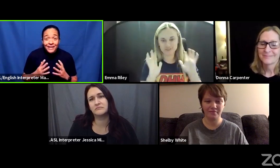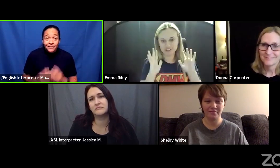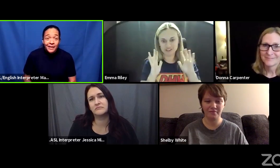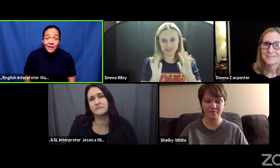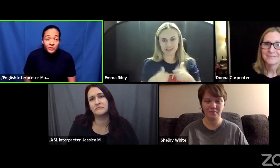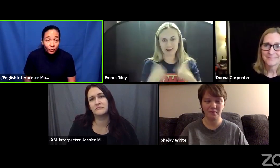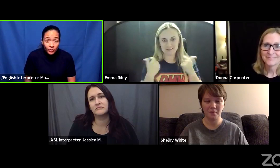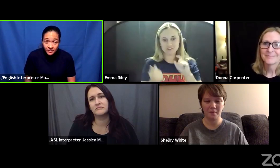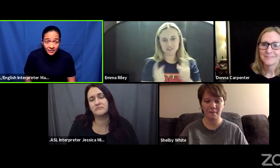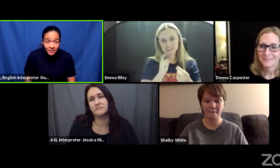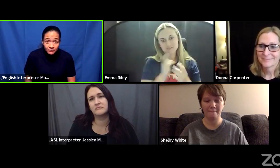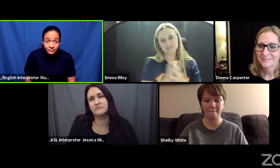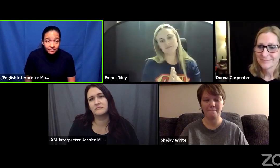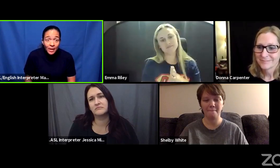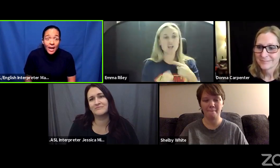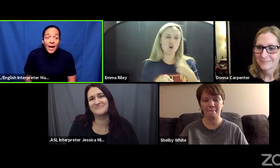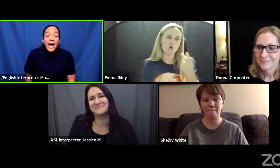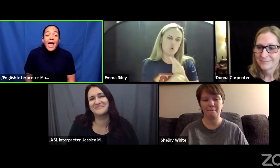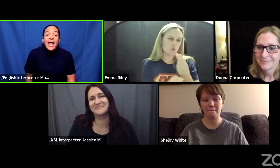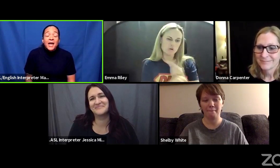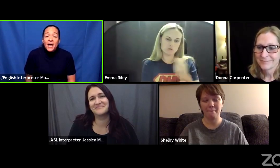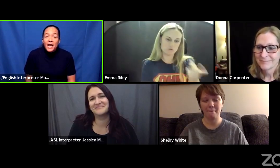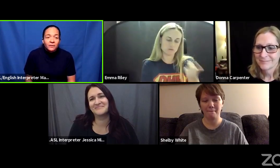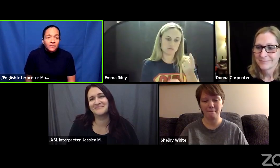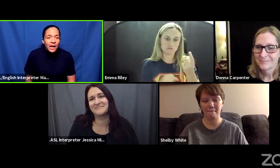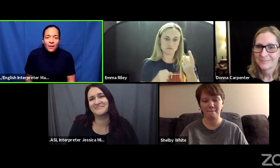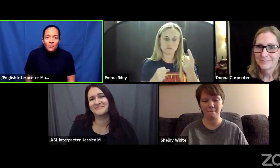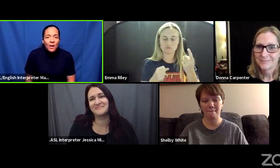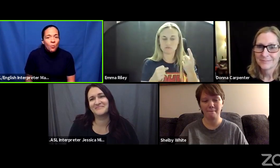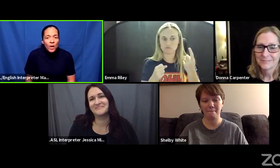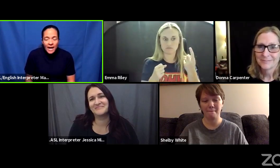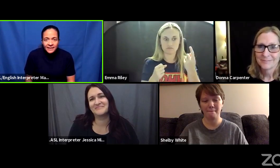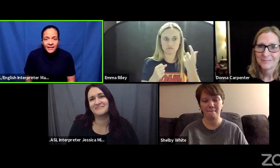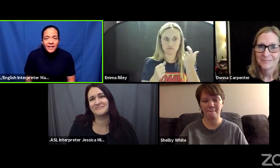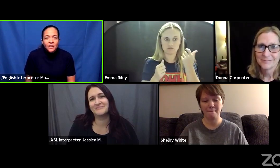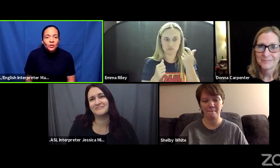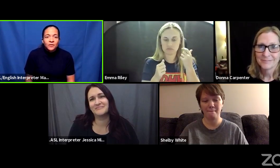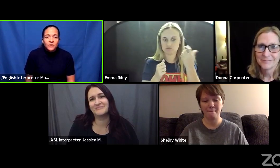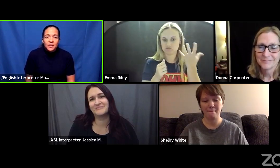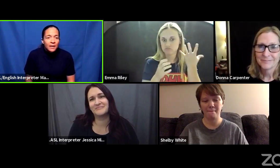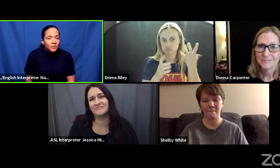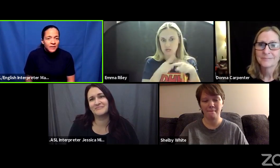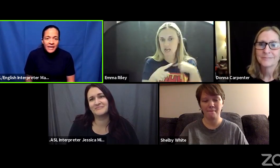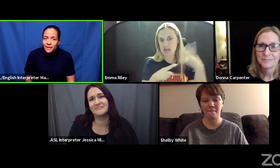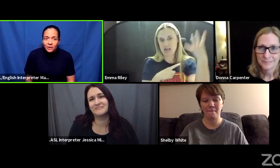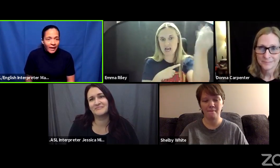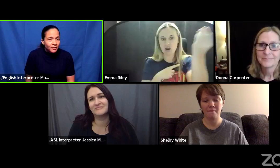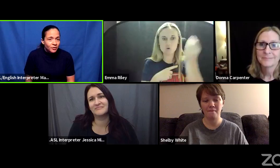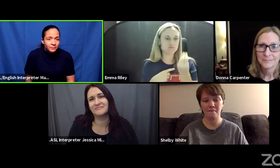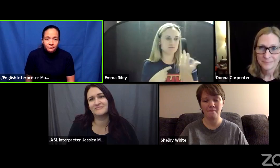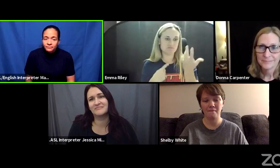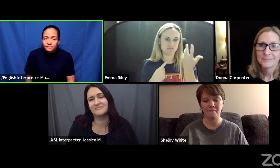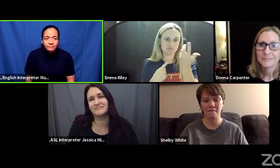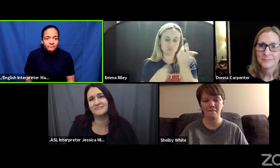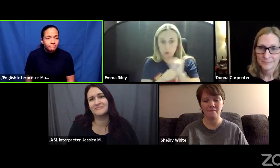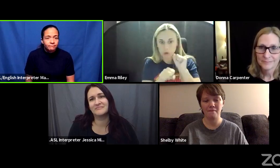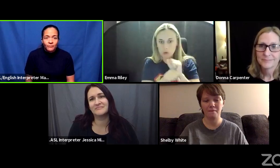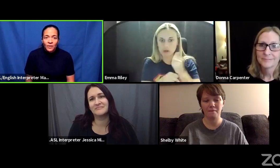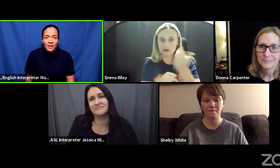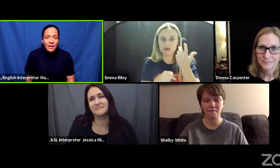was anxiously waiting like it was Christmas. And When I did get Lucy, it was a game changer.